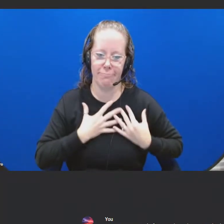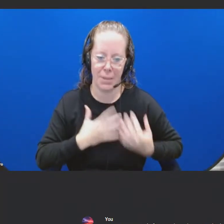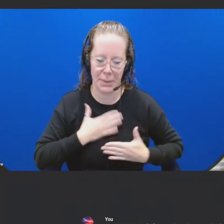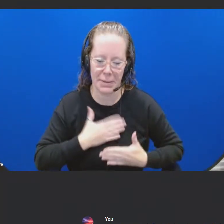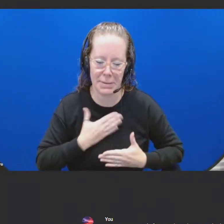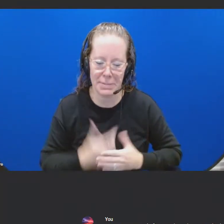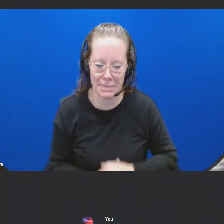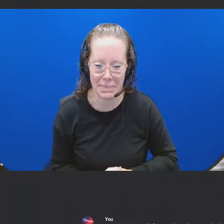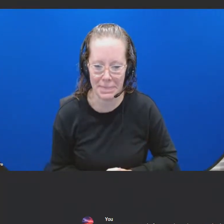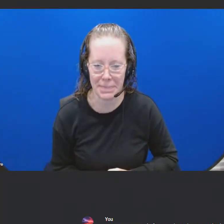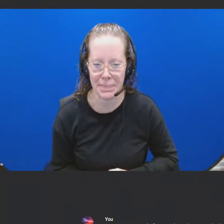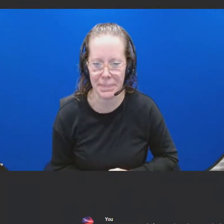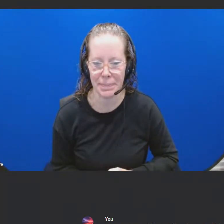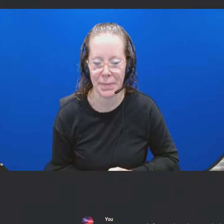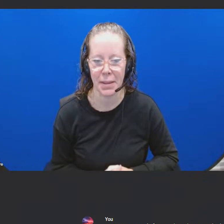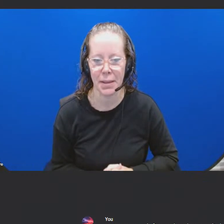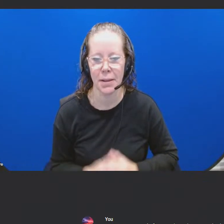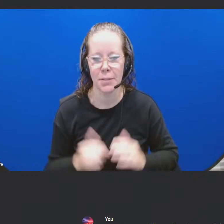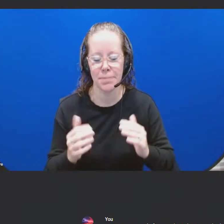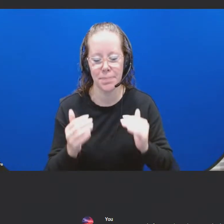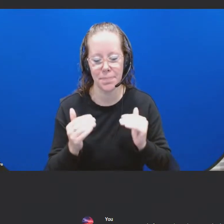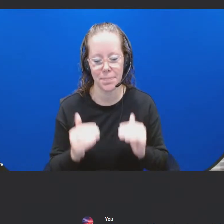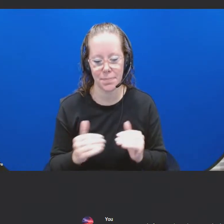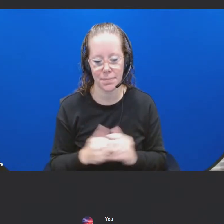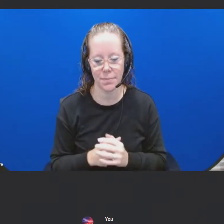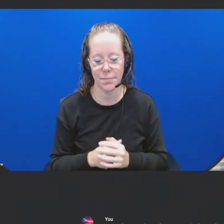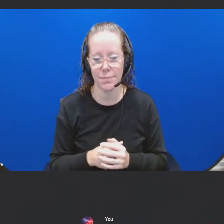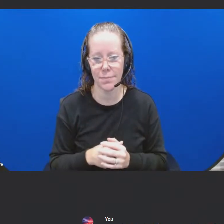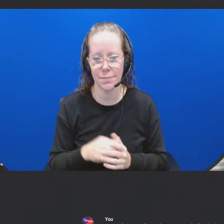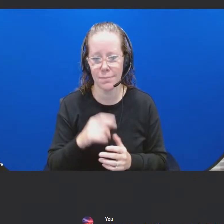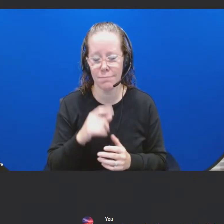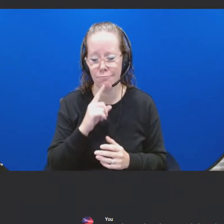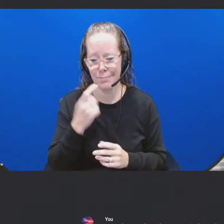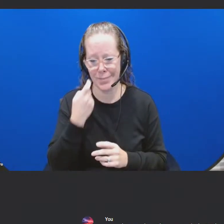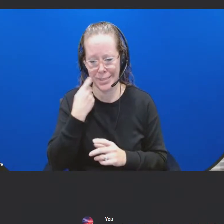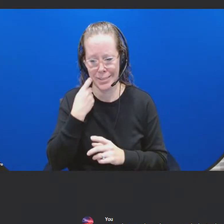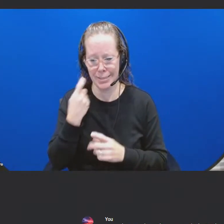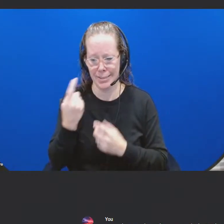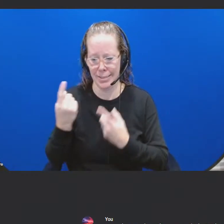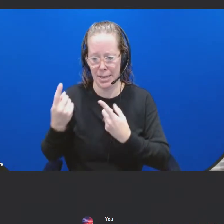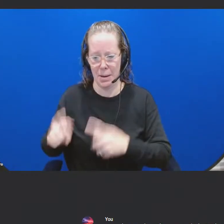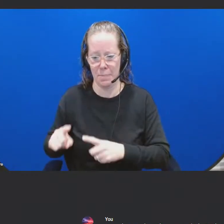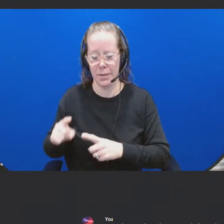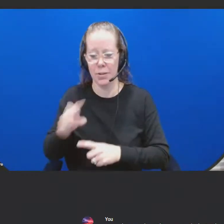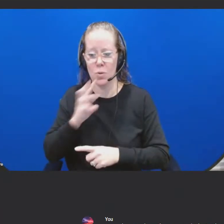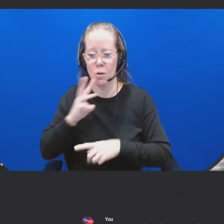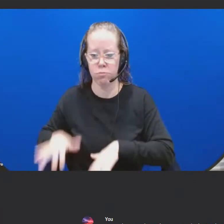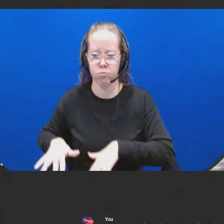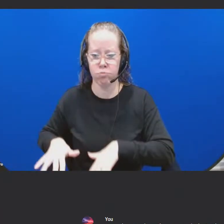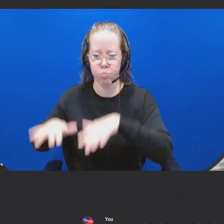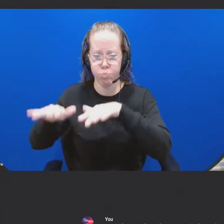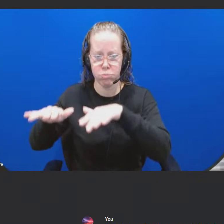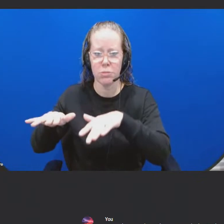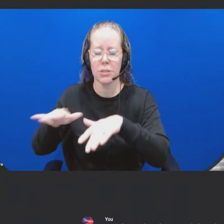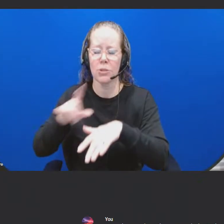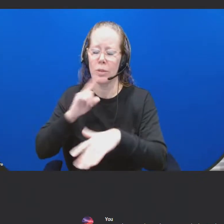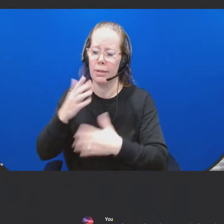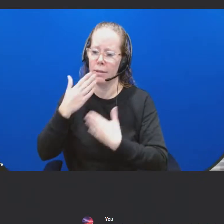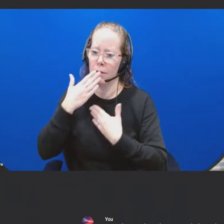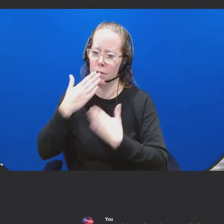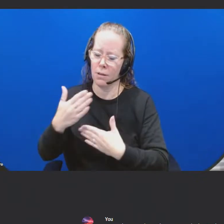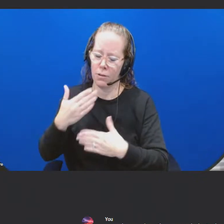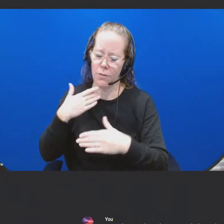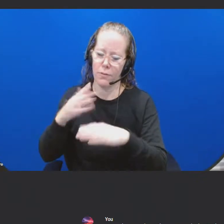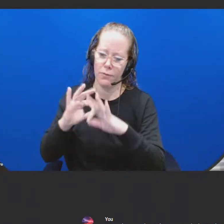I just want to thank everyone again who was affected by the flood. The residents were amazingly patient and the families were very